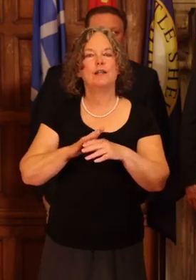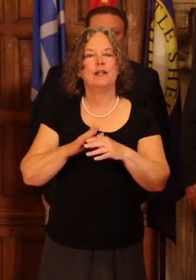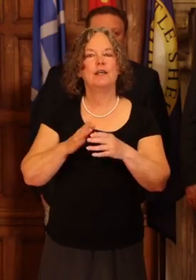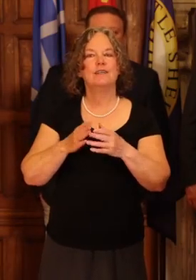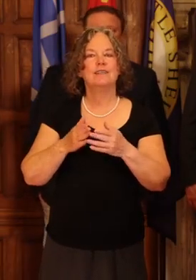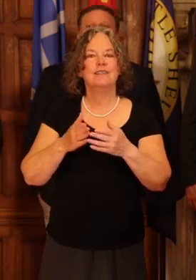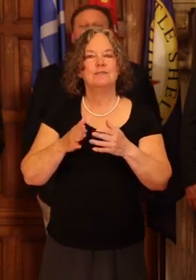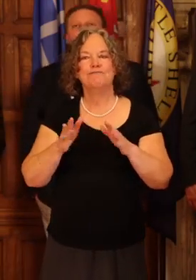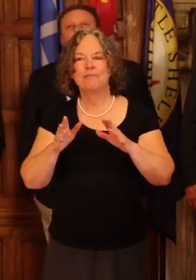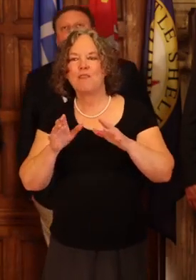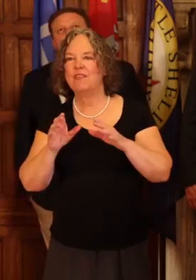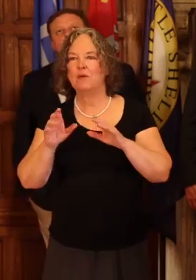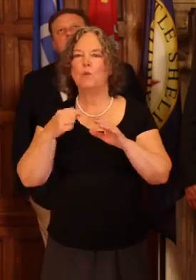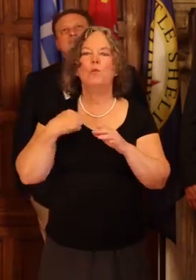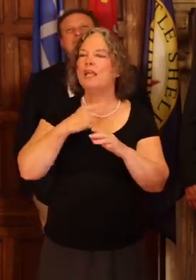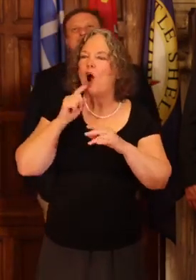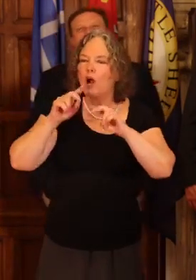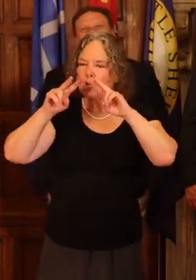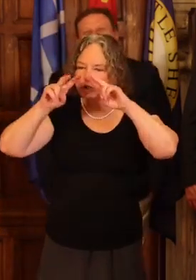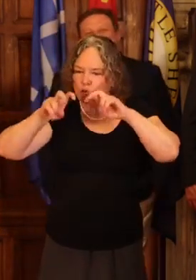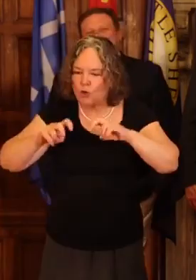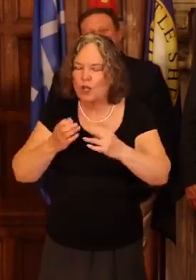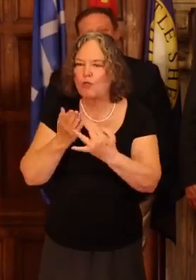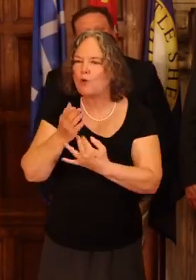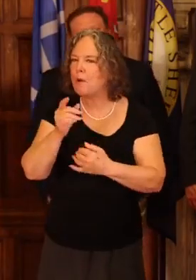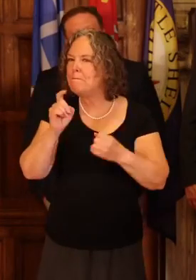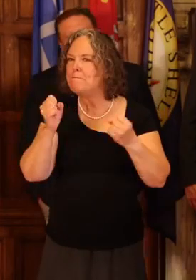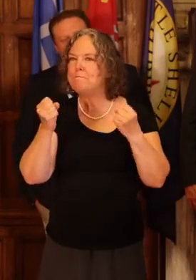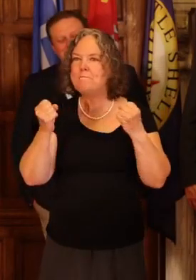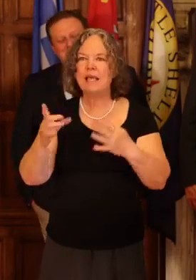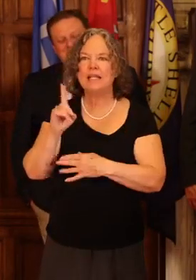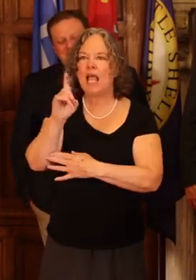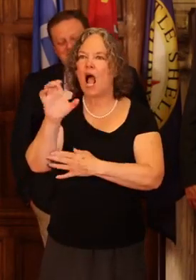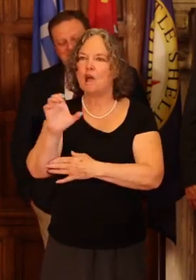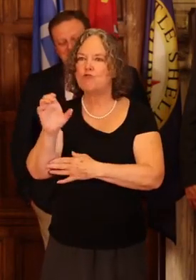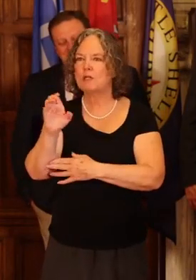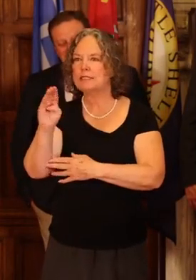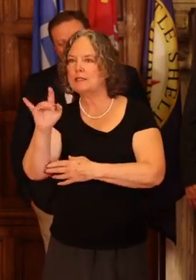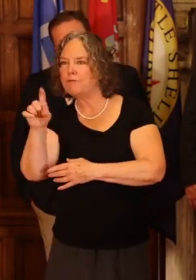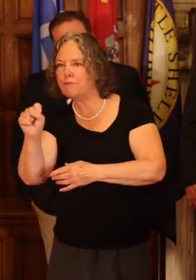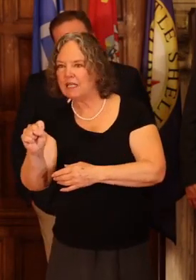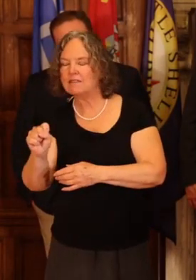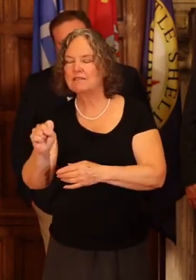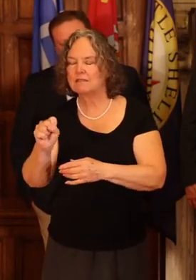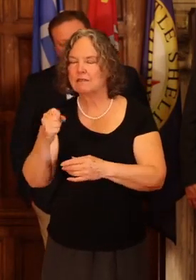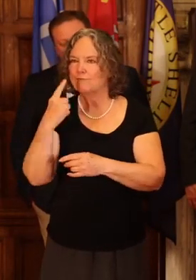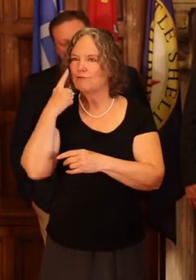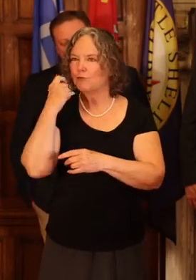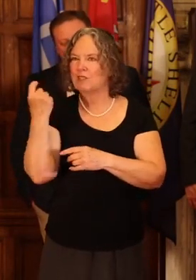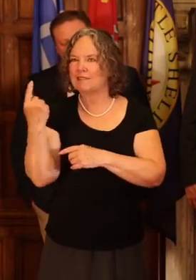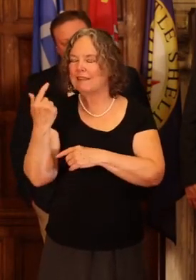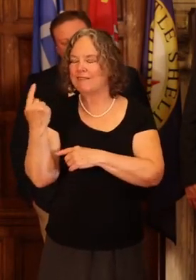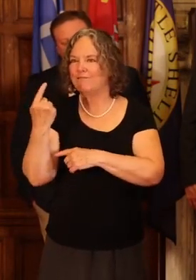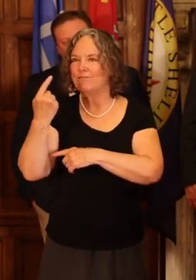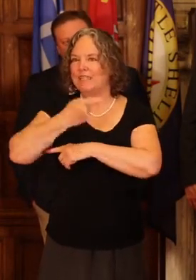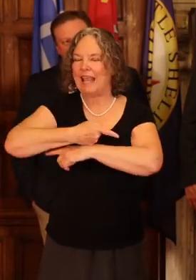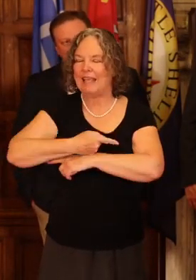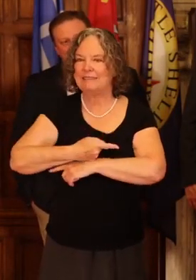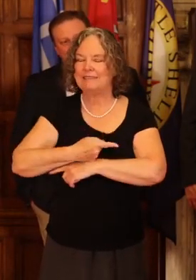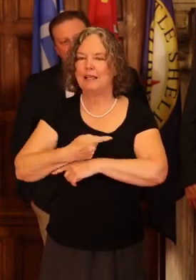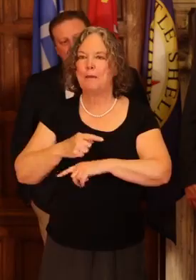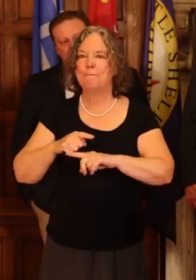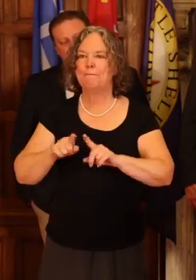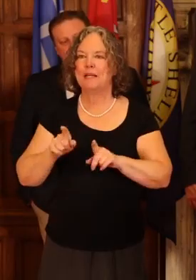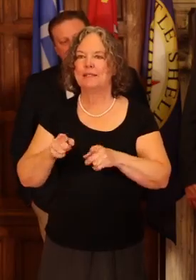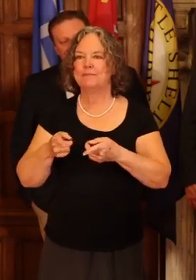we're sorting through the hundreds of bills that got thrown over the transom in the last couple of days. Let me say that as we